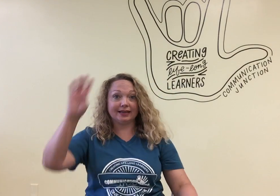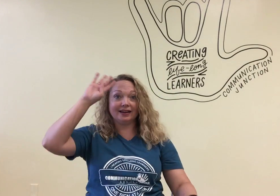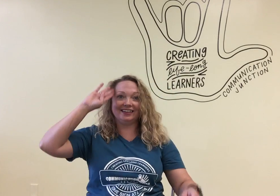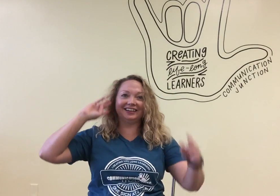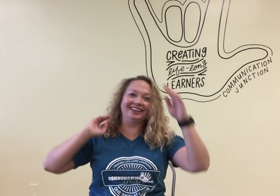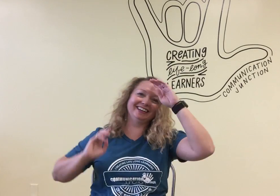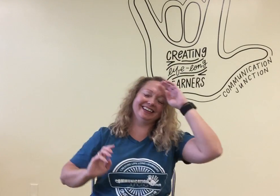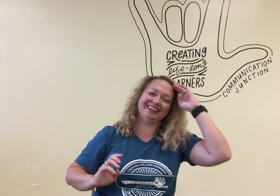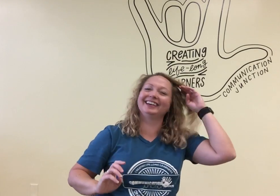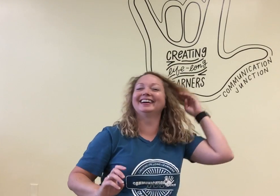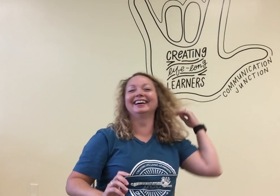tired.